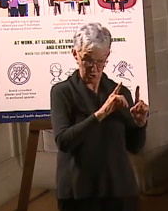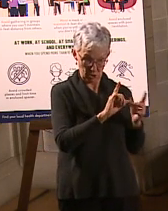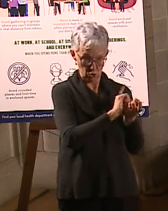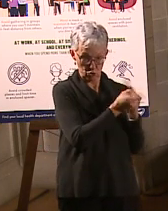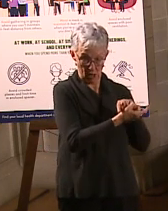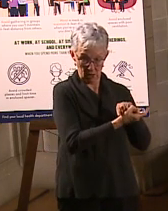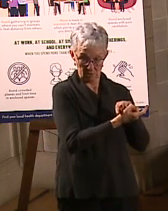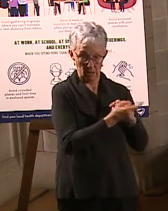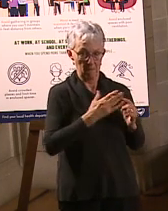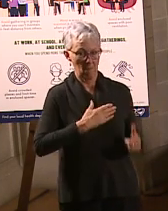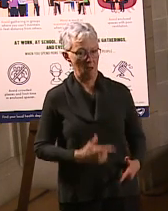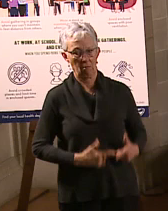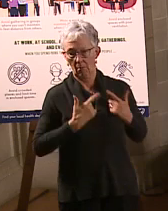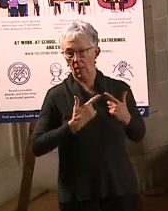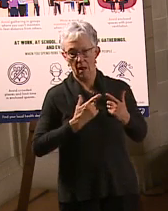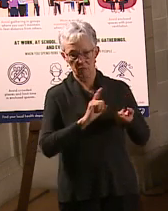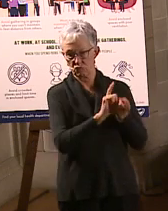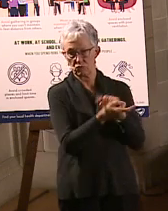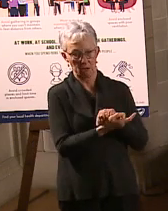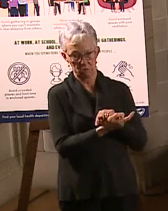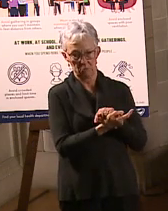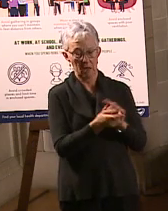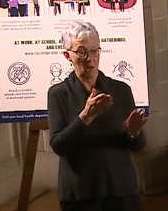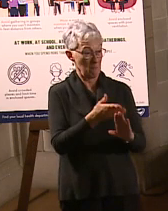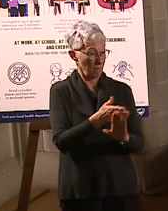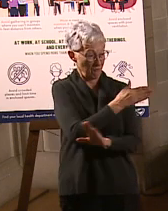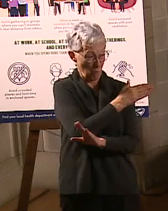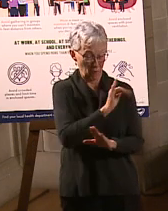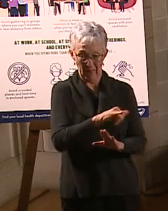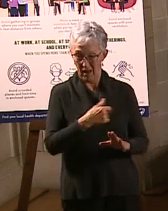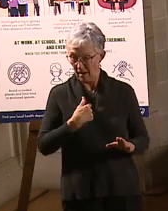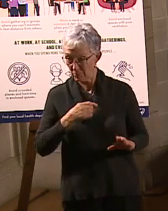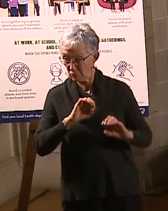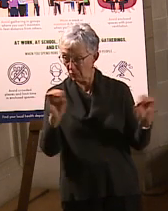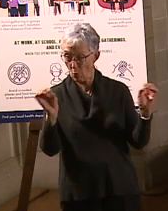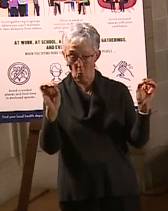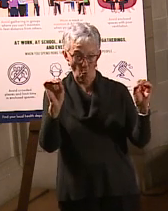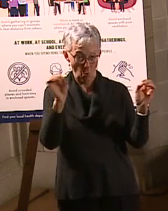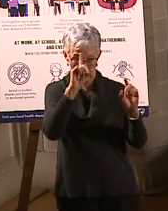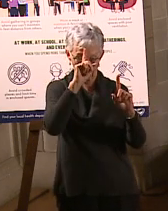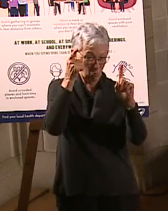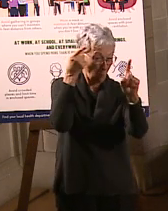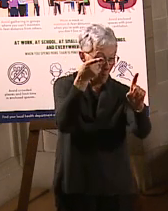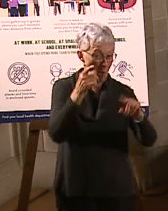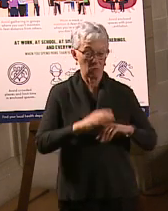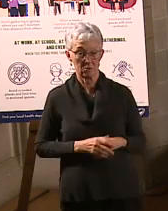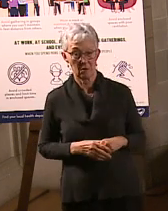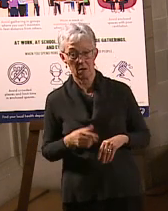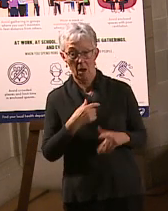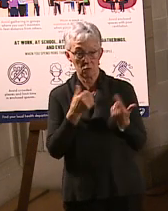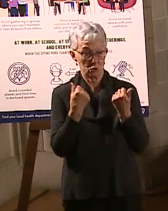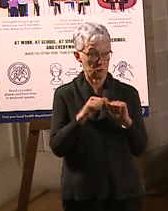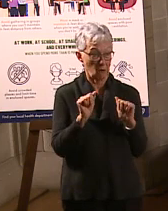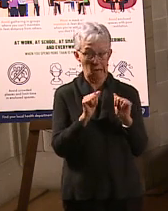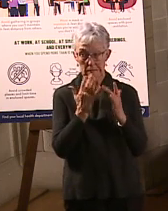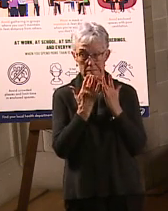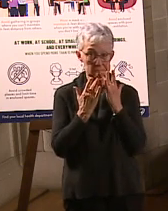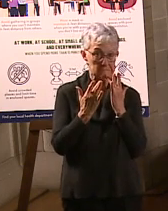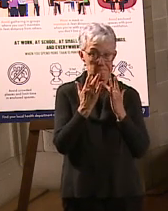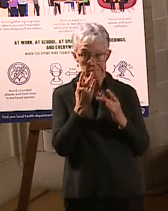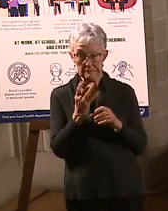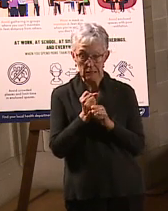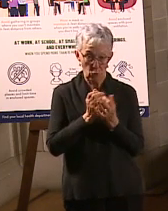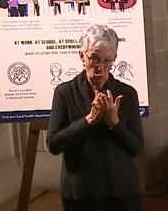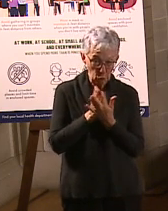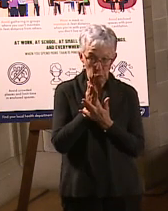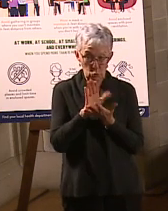that, I didn't really have any goals. I didn't really know who I wanted to be or what I wanted to become. I was just trying to survive the day. But in that